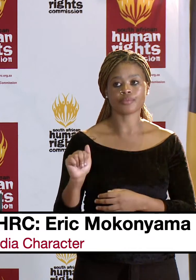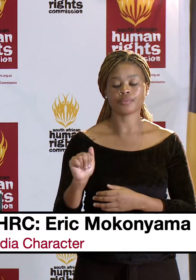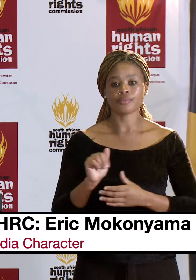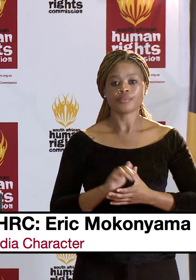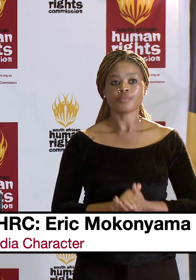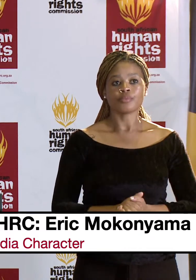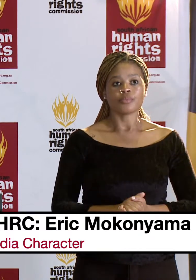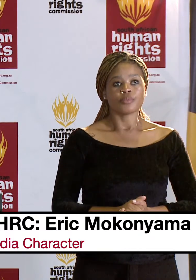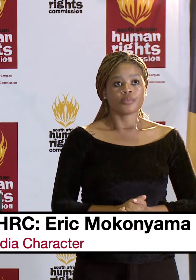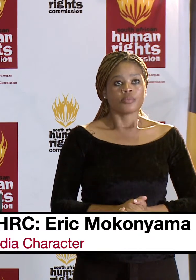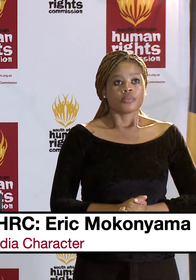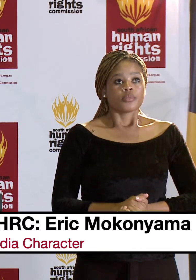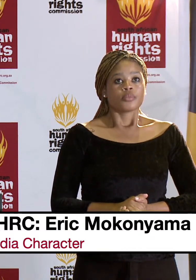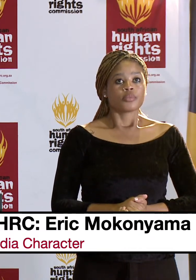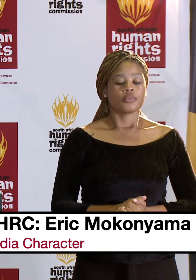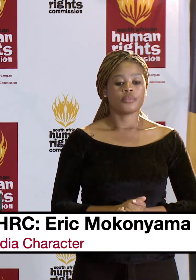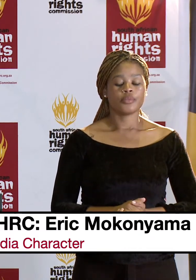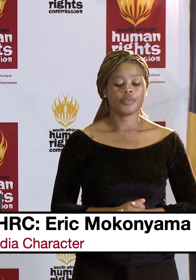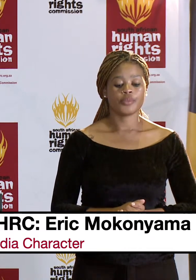Today